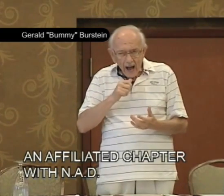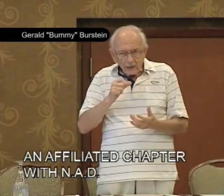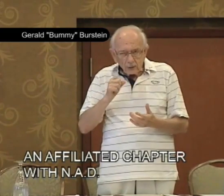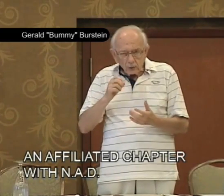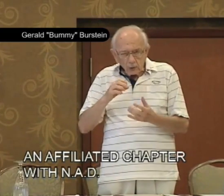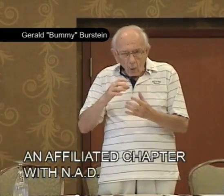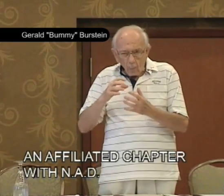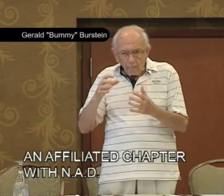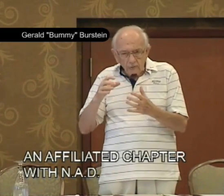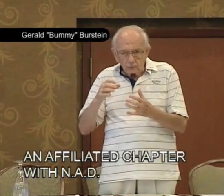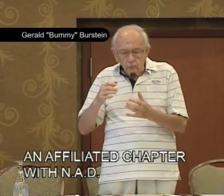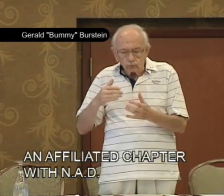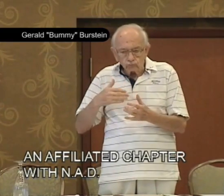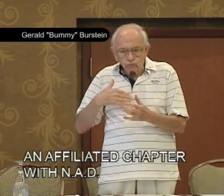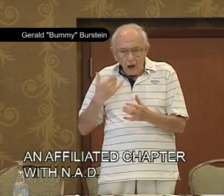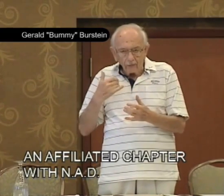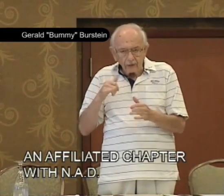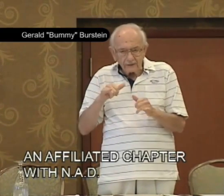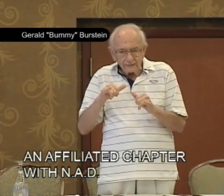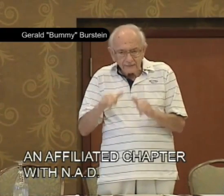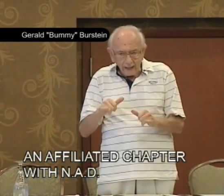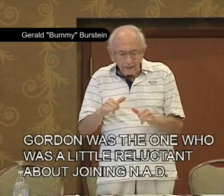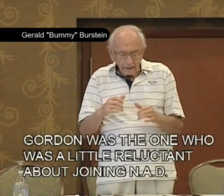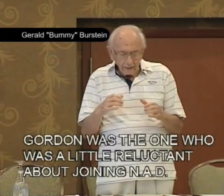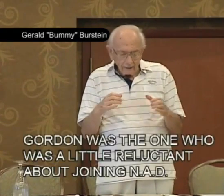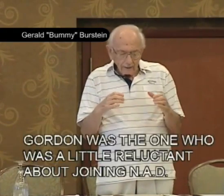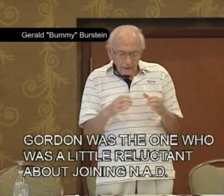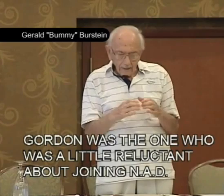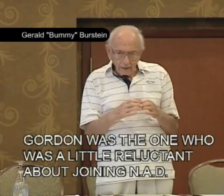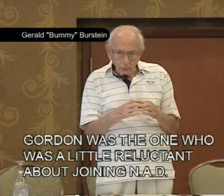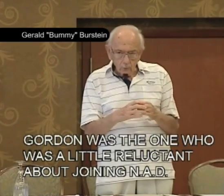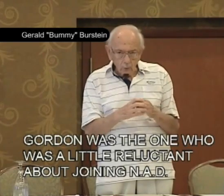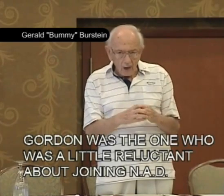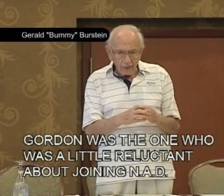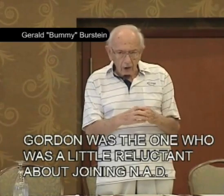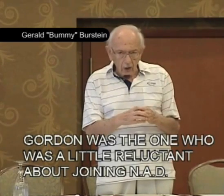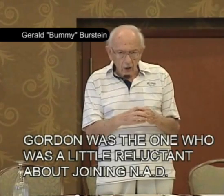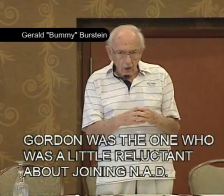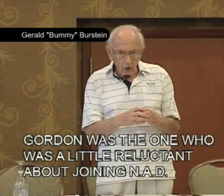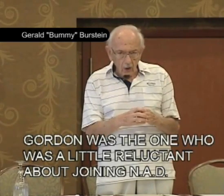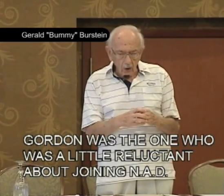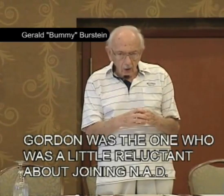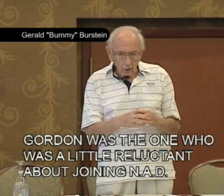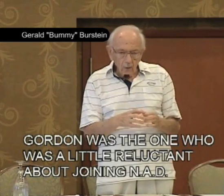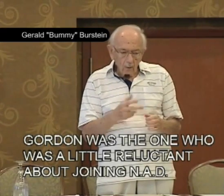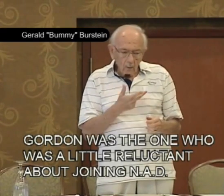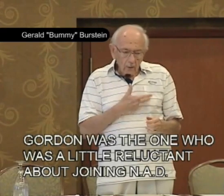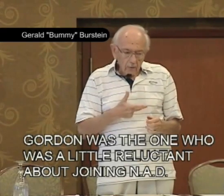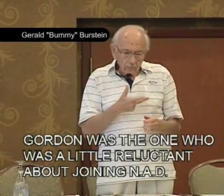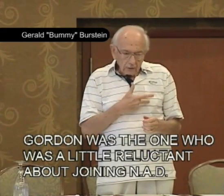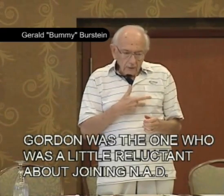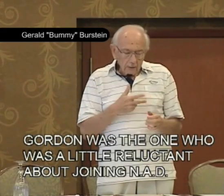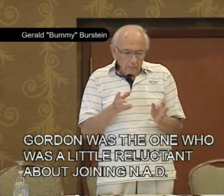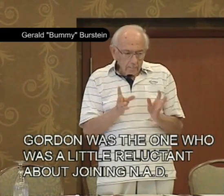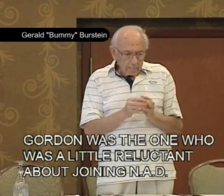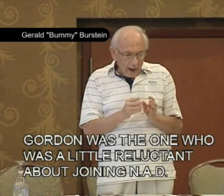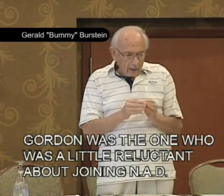Gordon was the one who was a little reluctant about joining NAD because Minnesota had